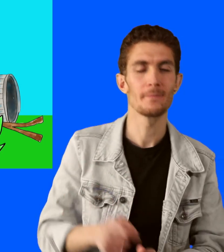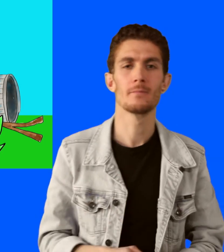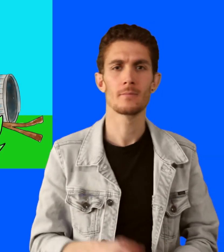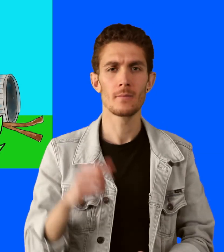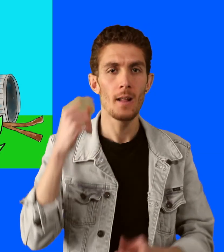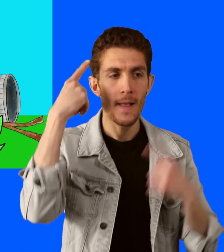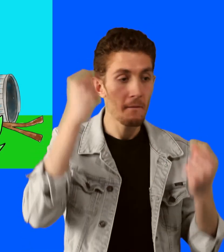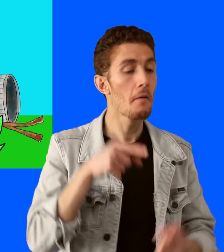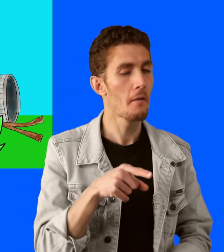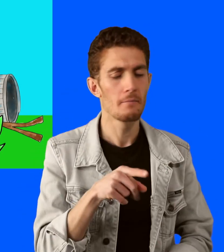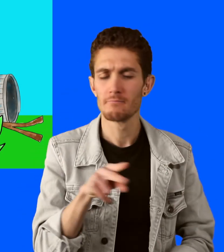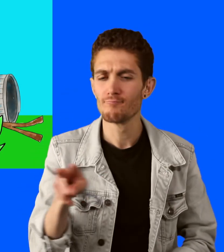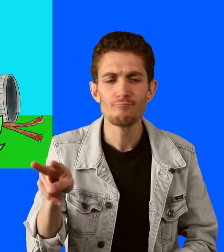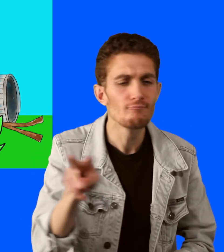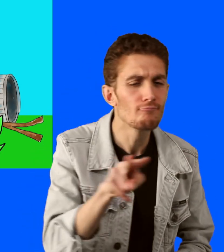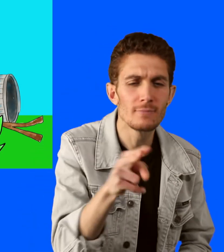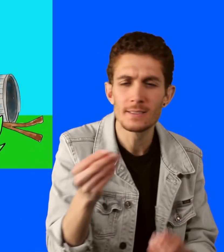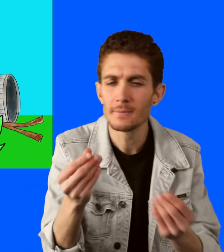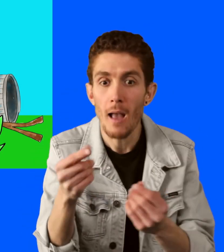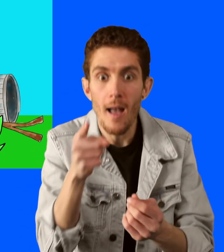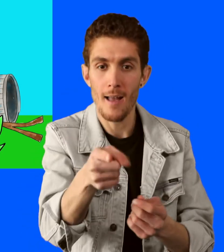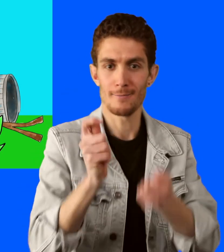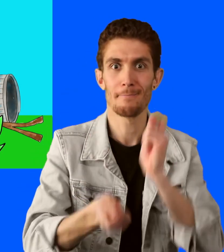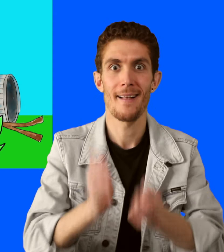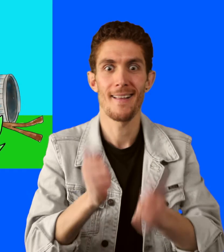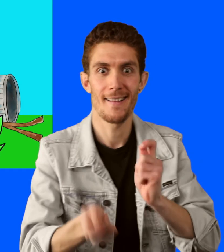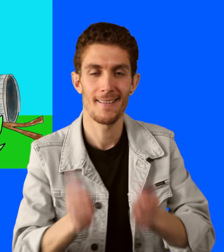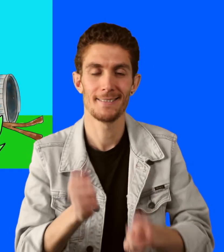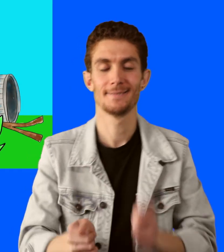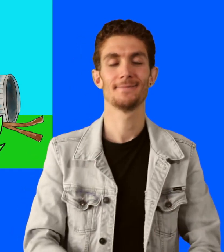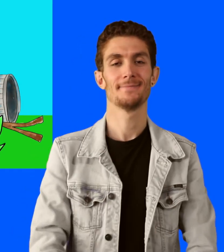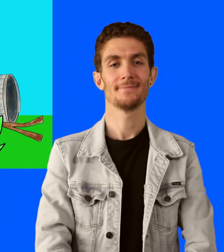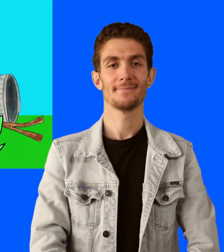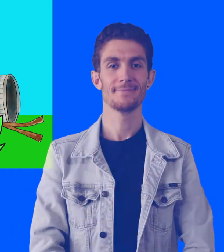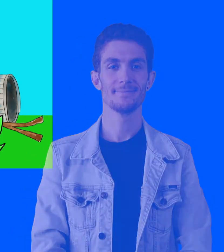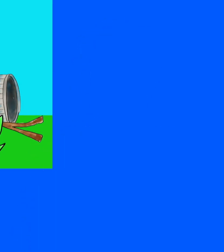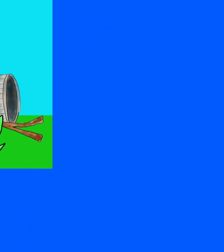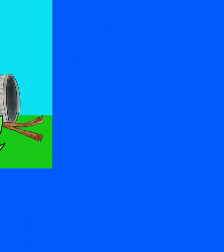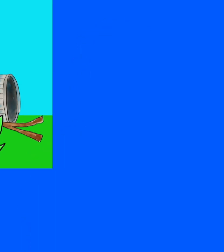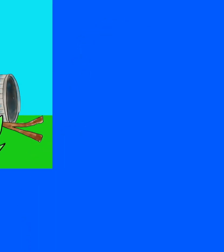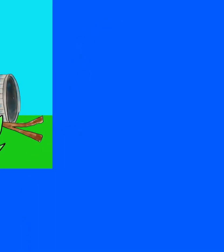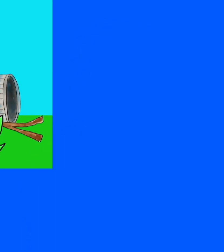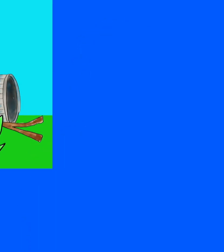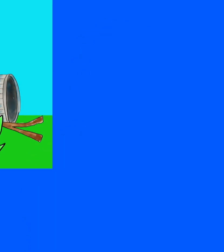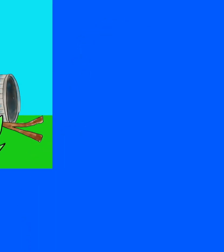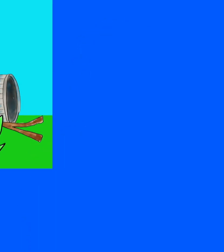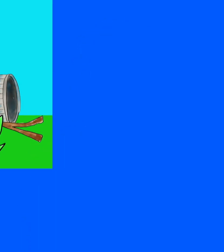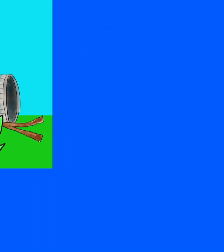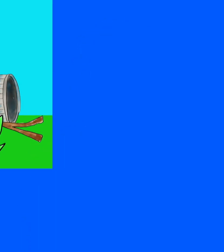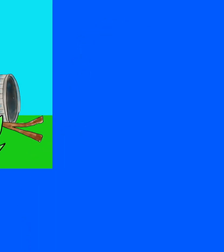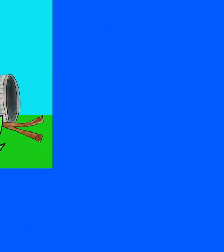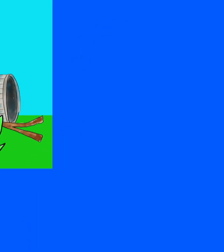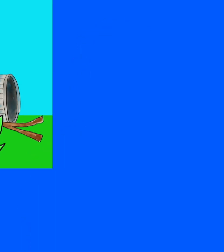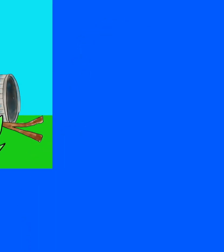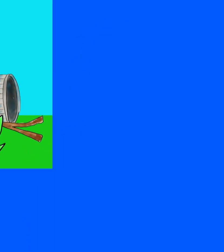drums too said jojo gnome grinning ella looked round at the piles of things and smiled i